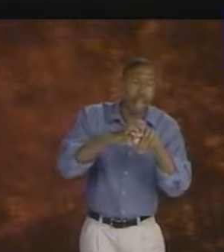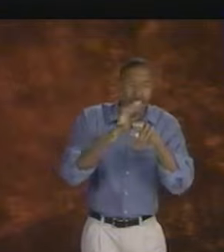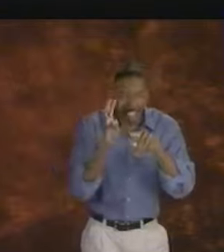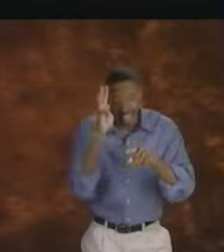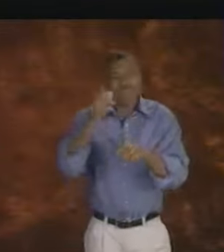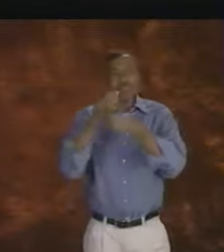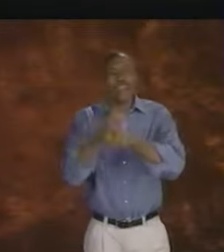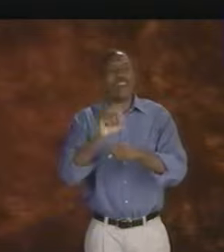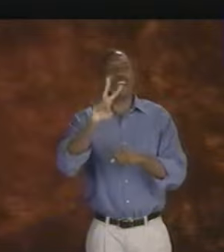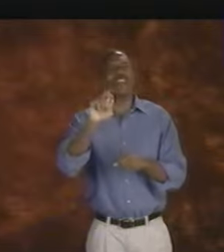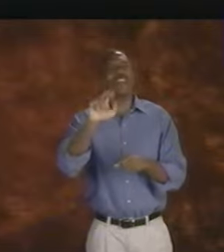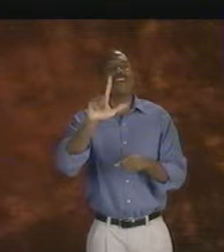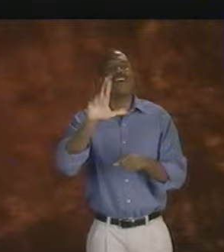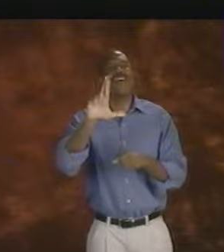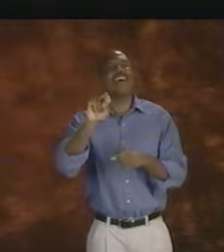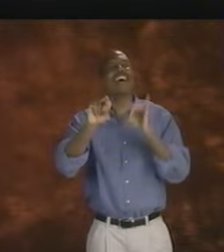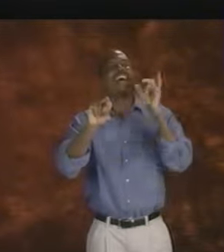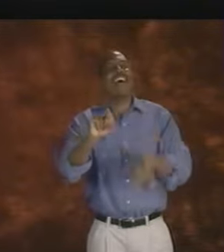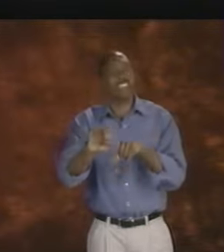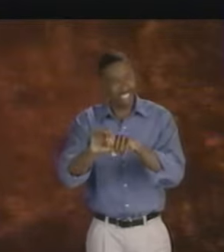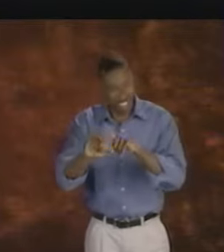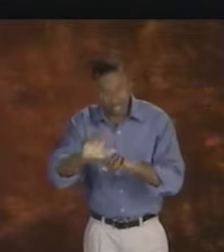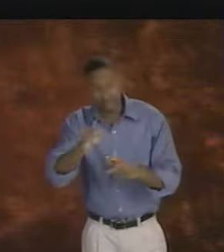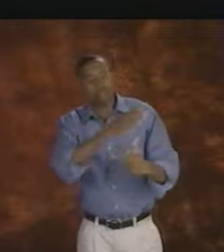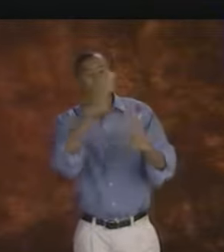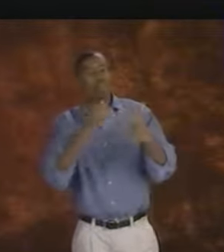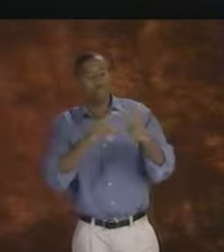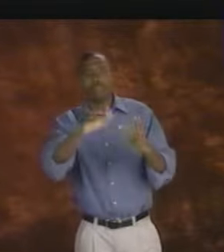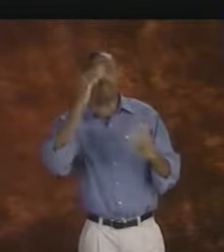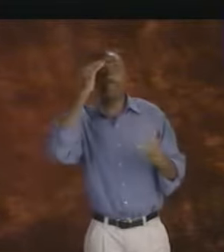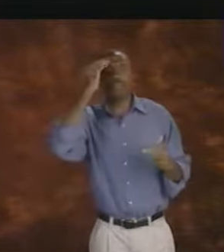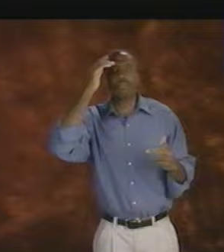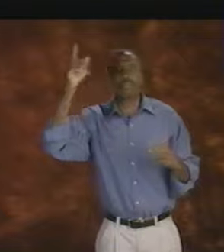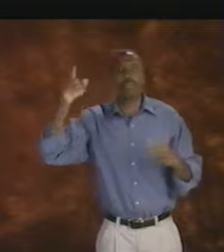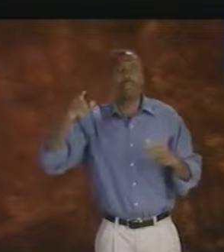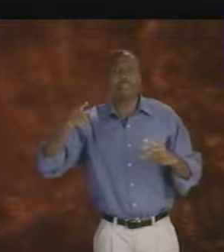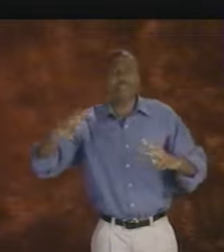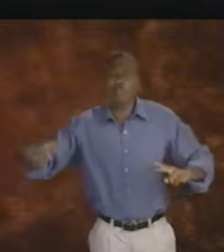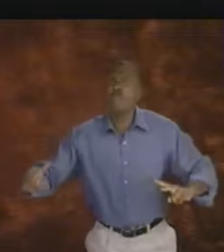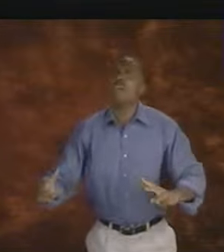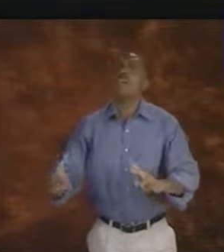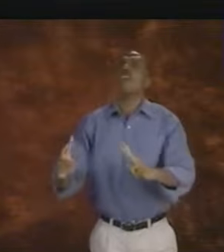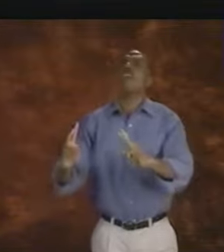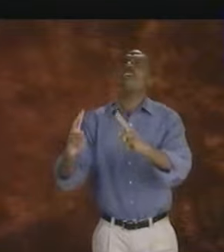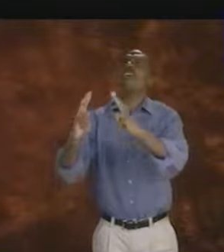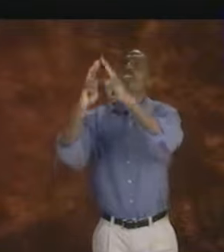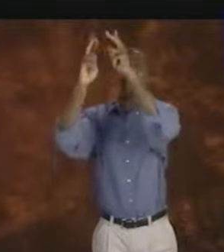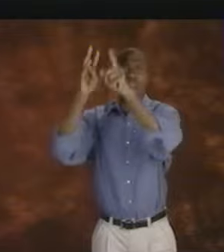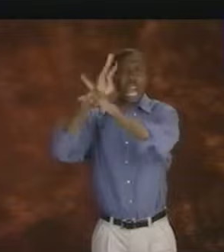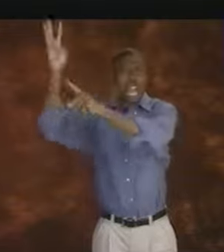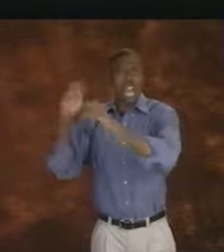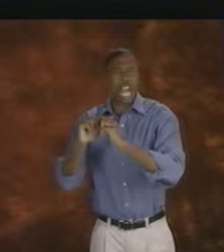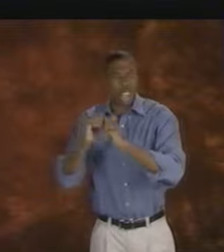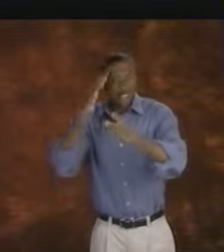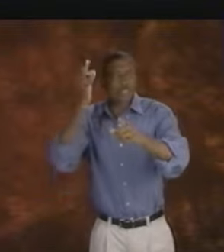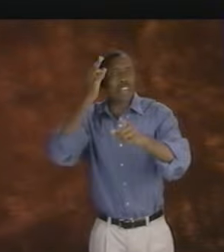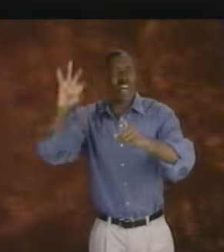put them under a microscope and noticed the structure of these little things. They were seeds, and that structure allowed them to attach to things very